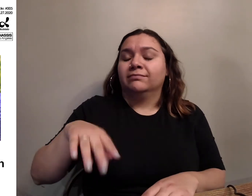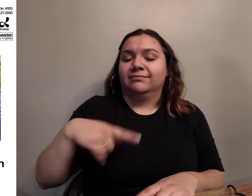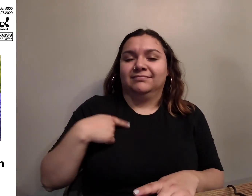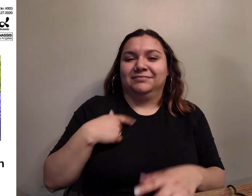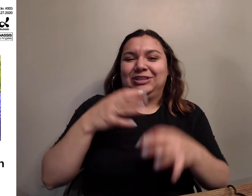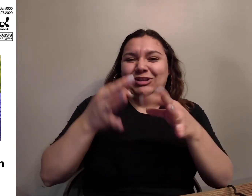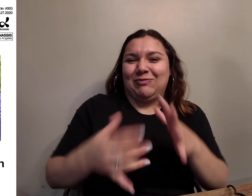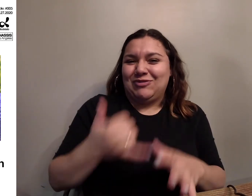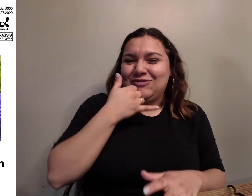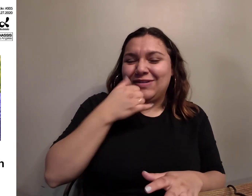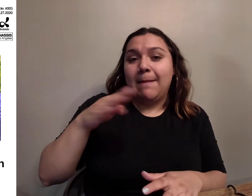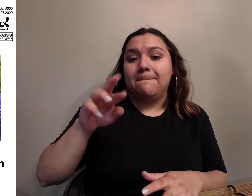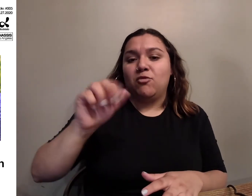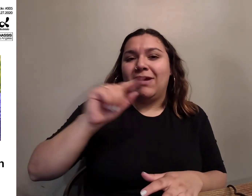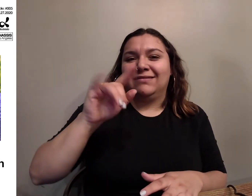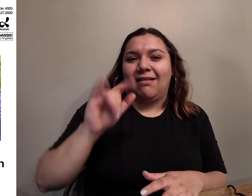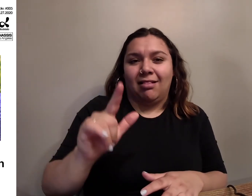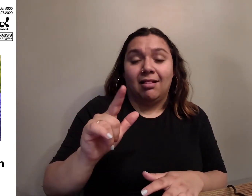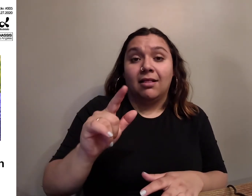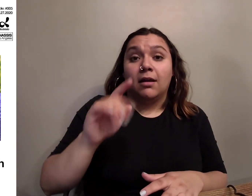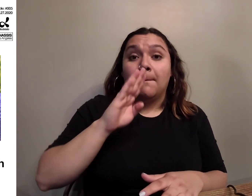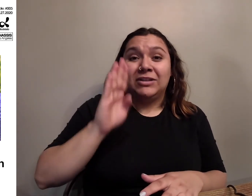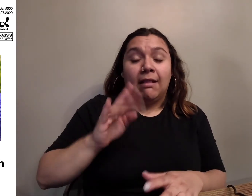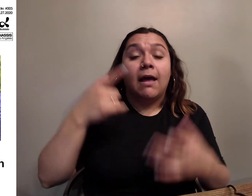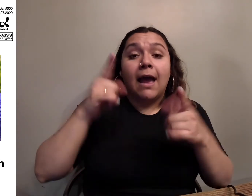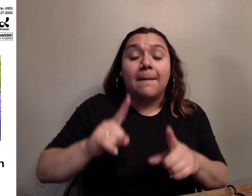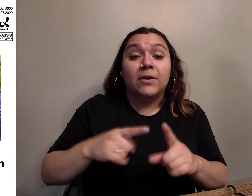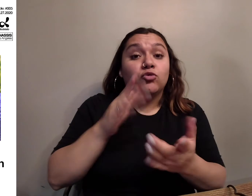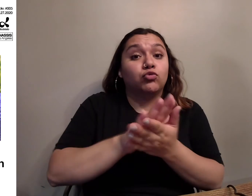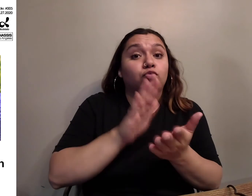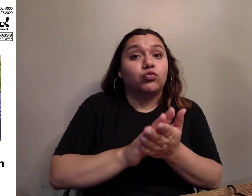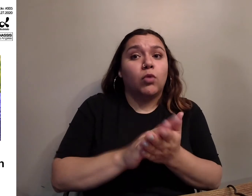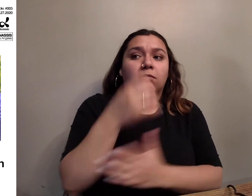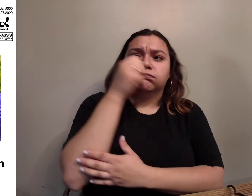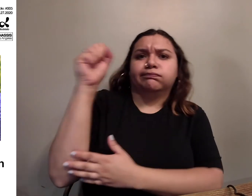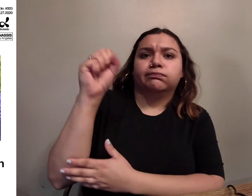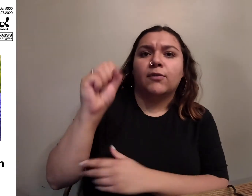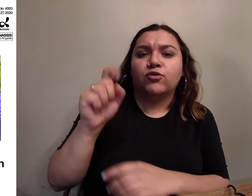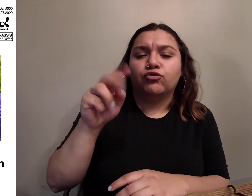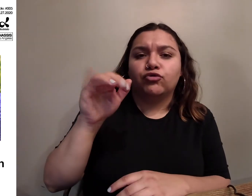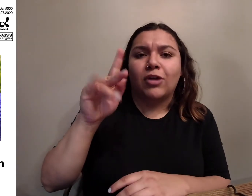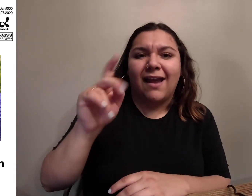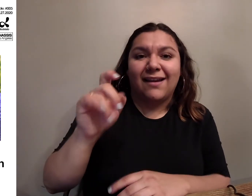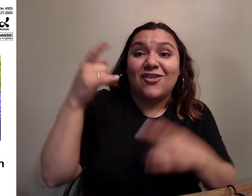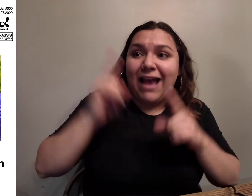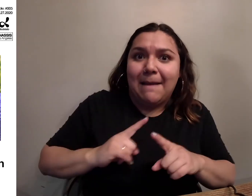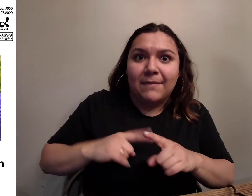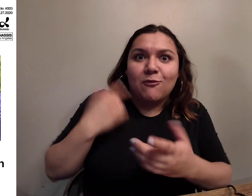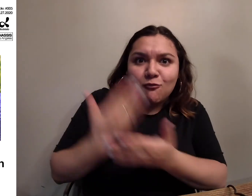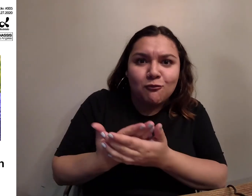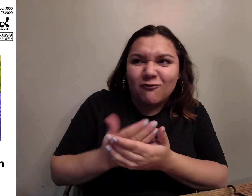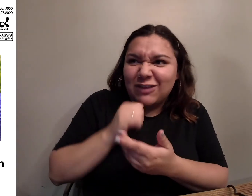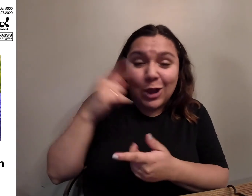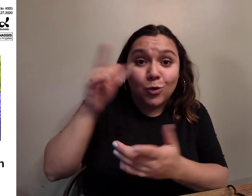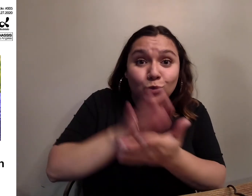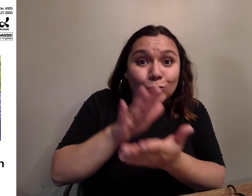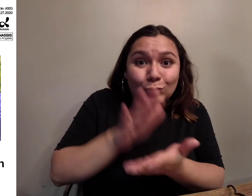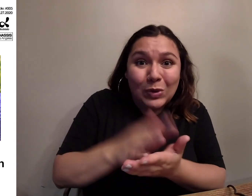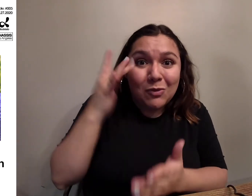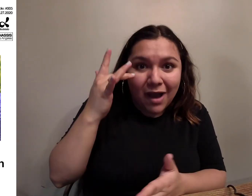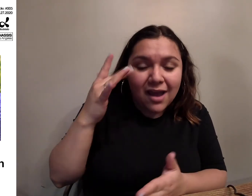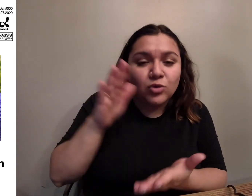when I arrived, school was on strike. So I didn't go to school that year that I was an exchange student. School was on